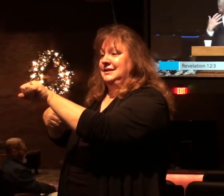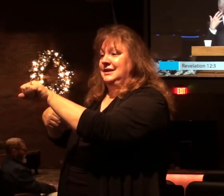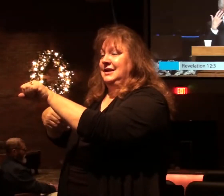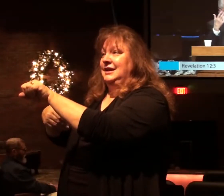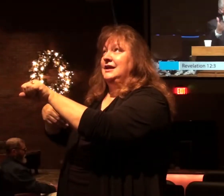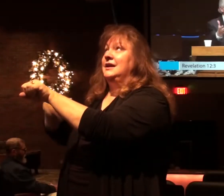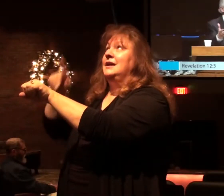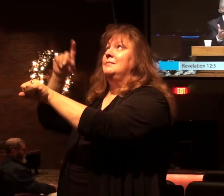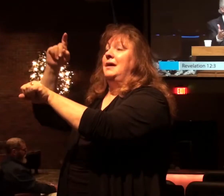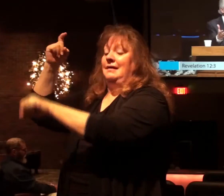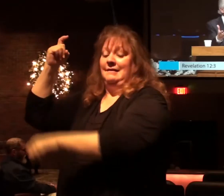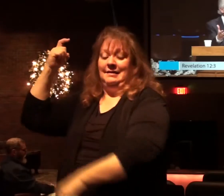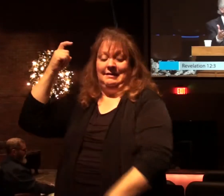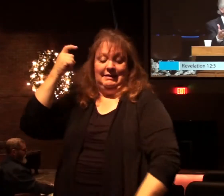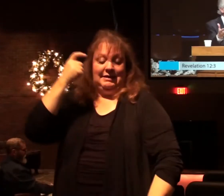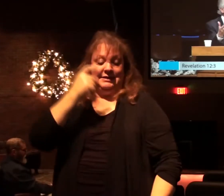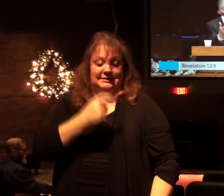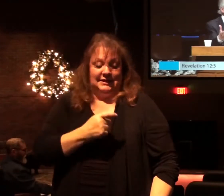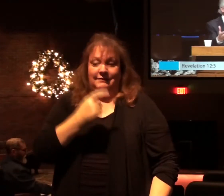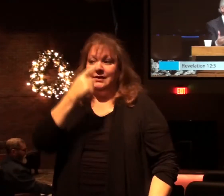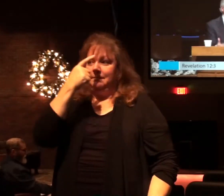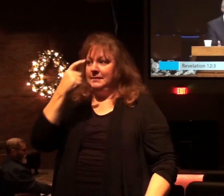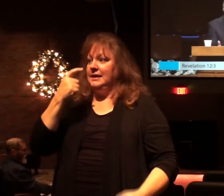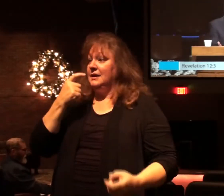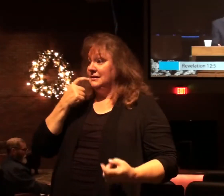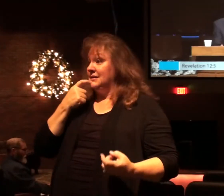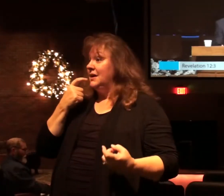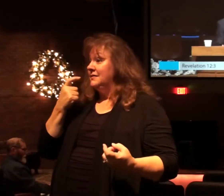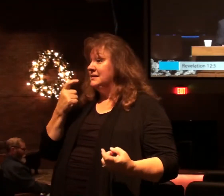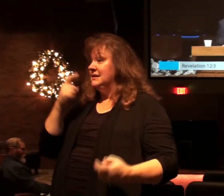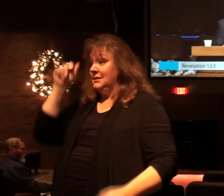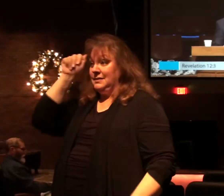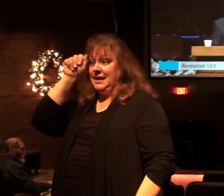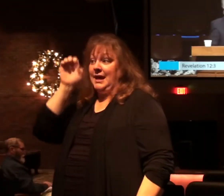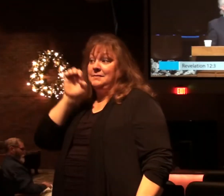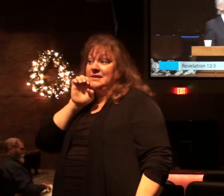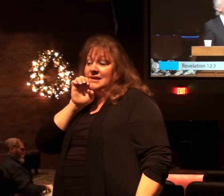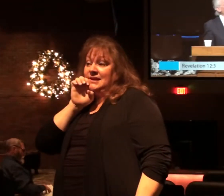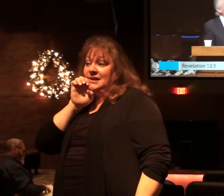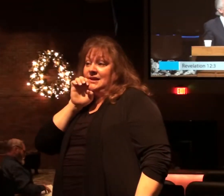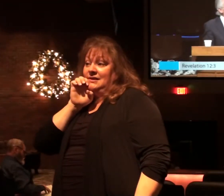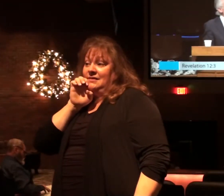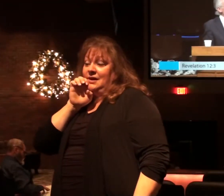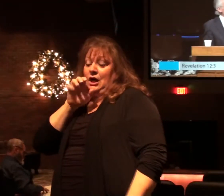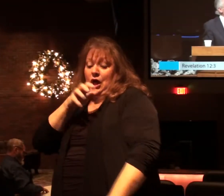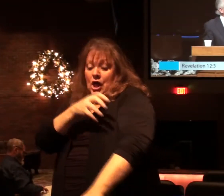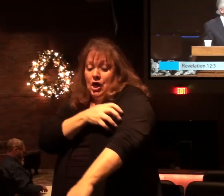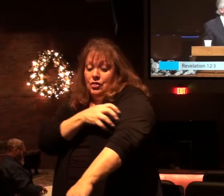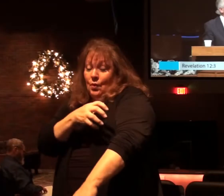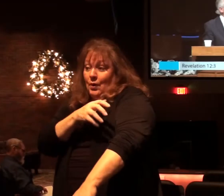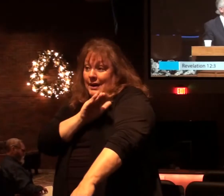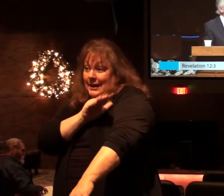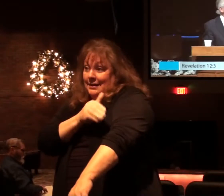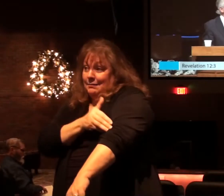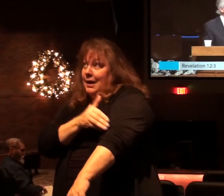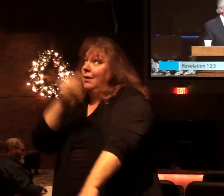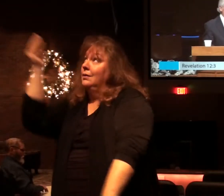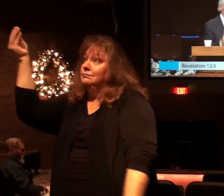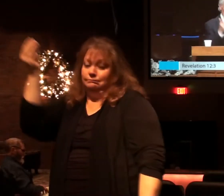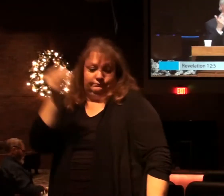But he has given, because of the fall, authority and power to the devil.